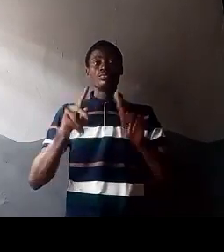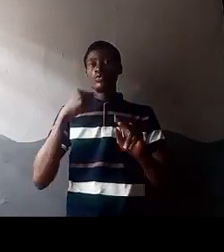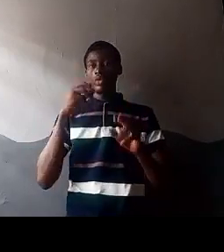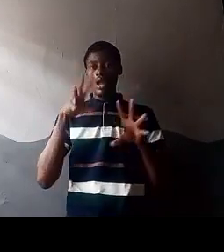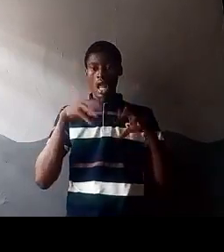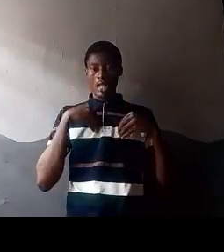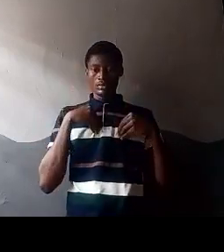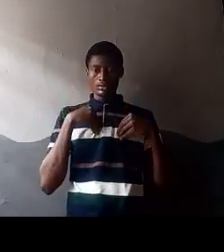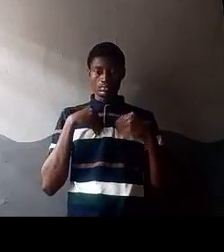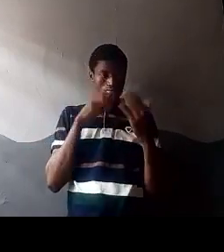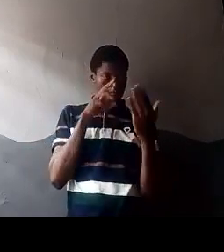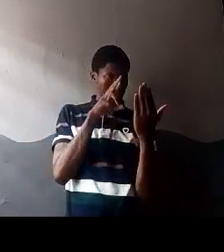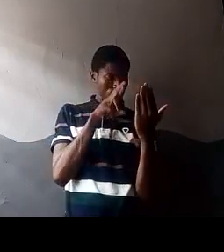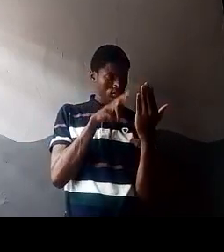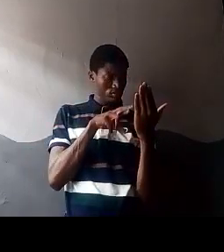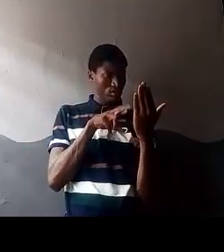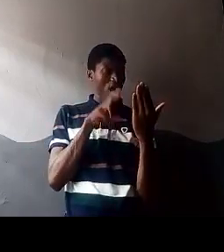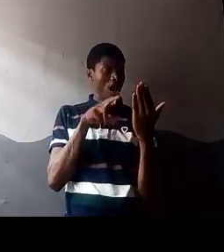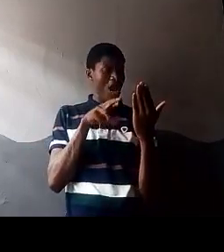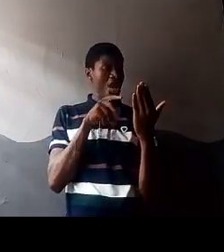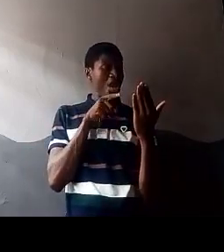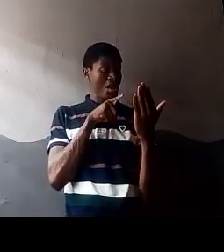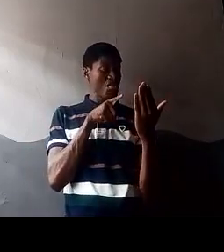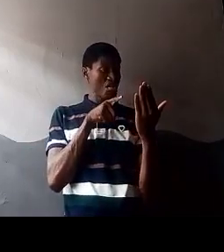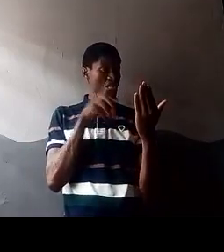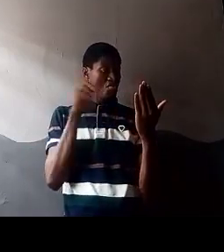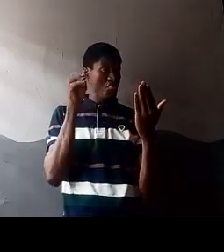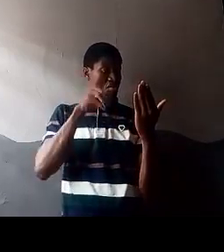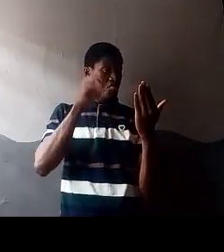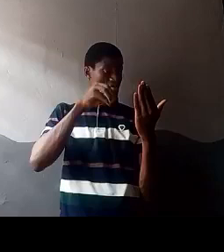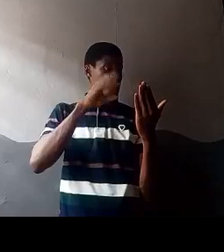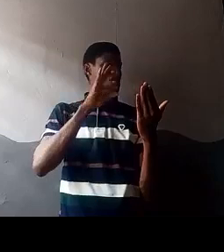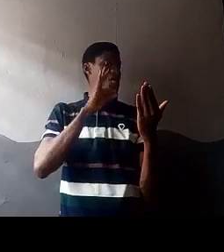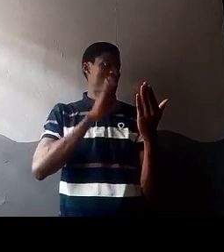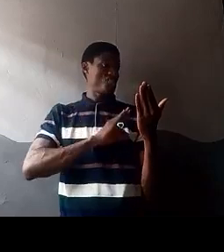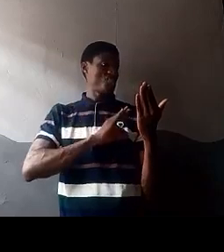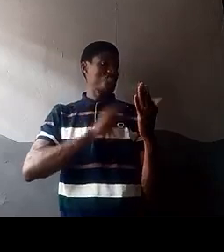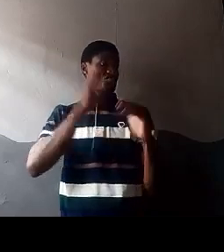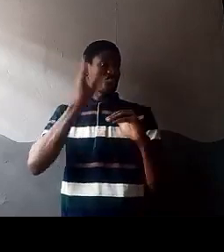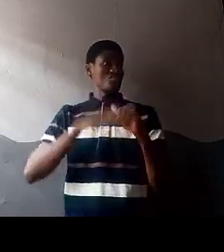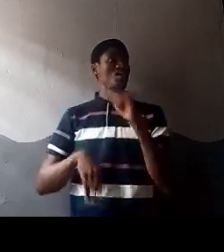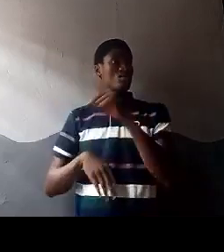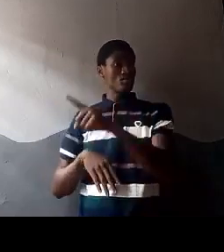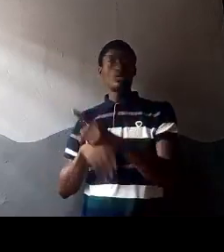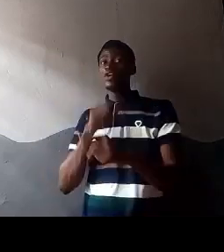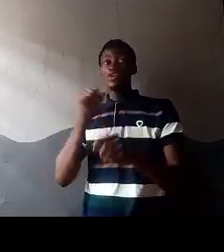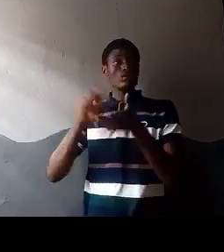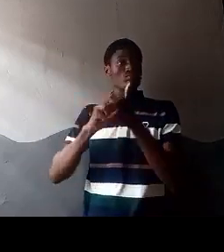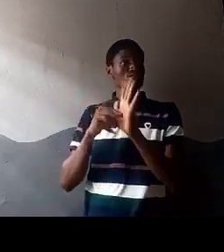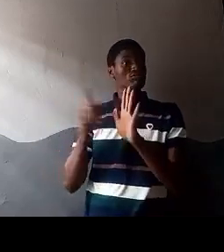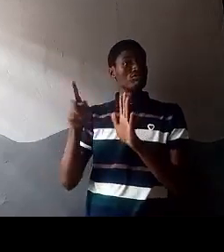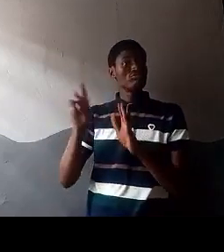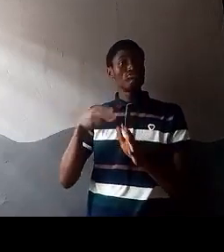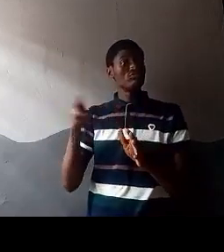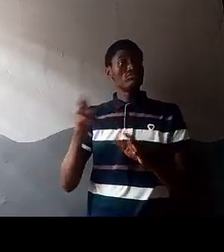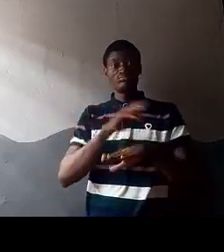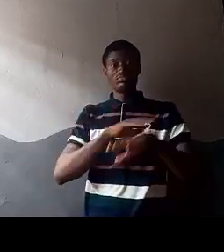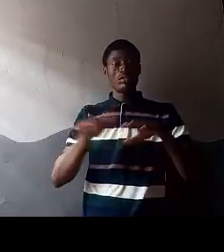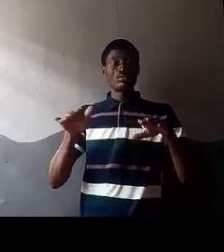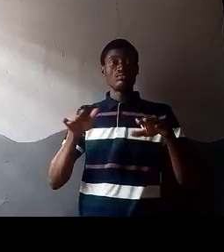more advantage. And even if it's just one tiny little bit of advantage, doesn't mean that you're not good enough. So don't beat yourself up. You keep